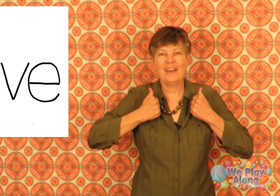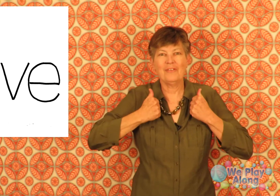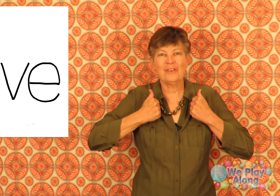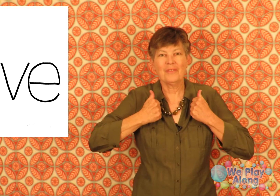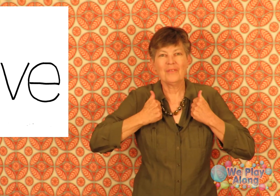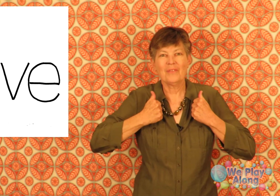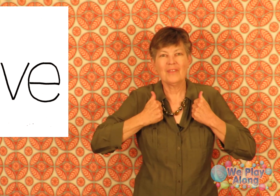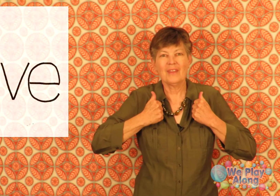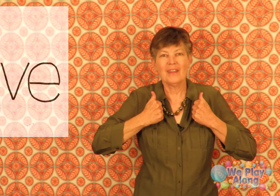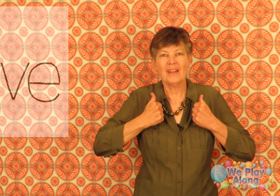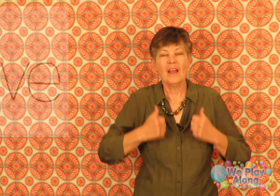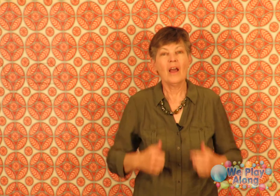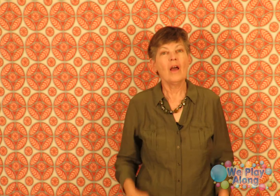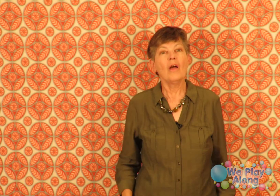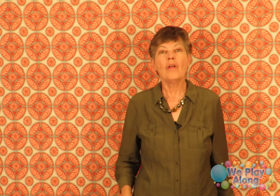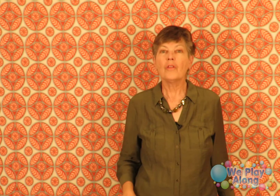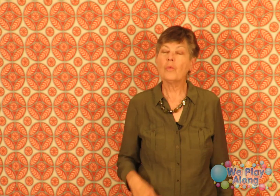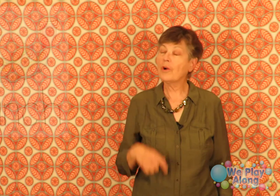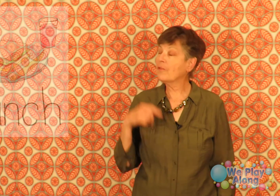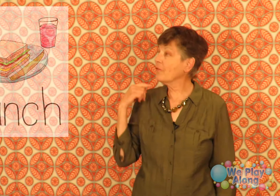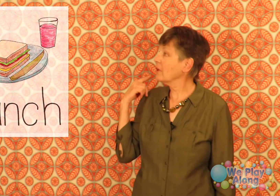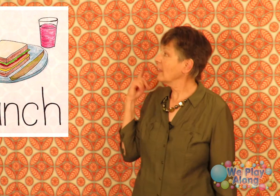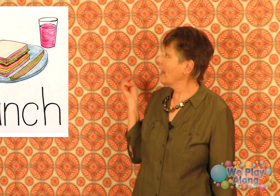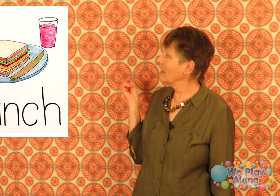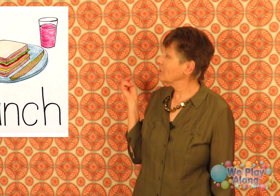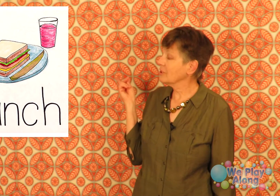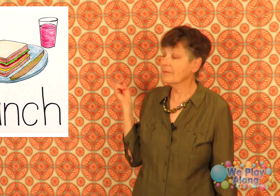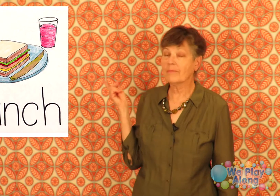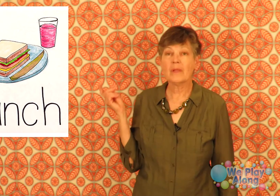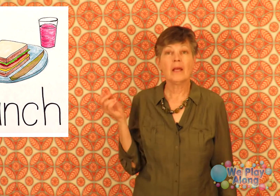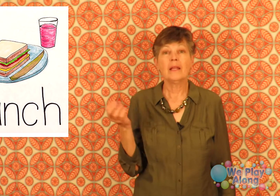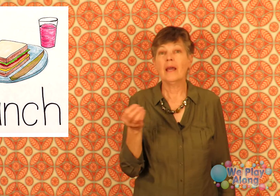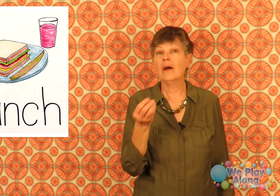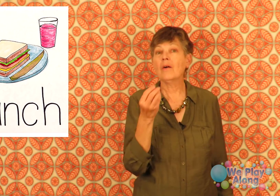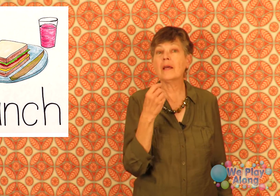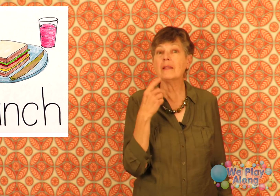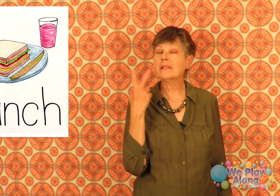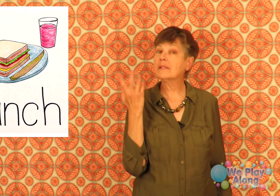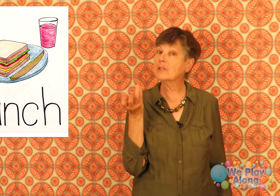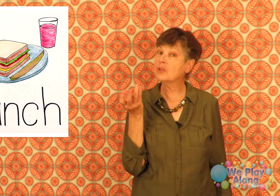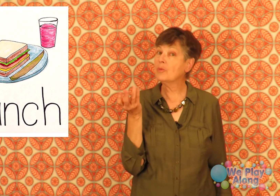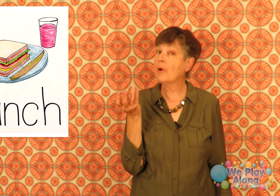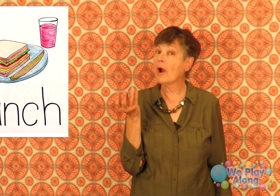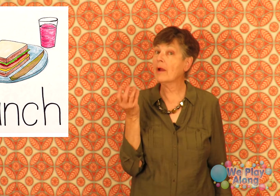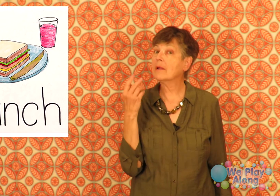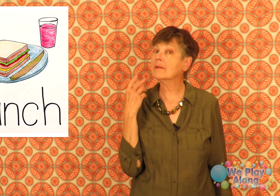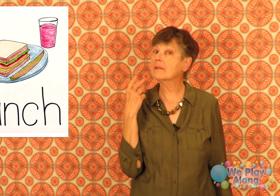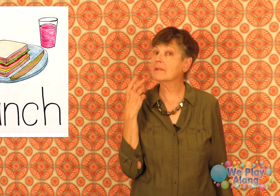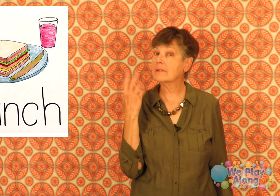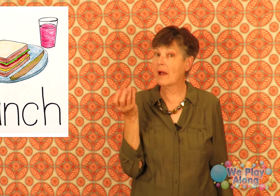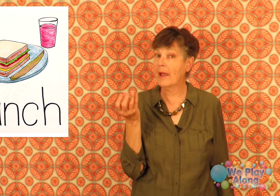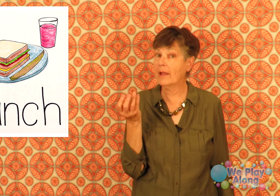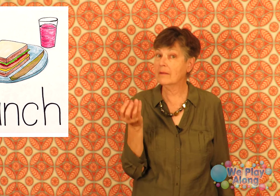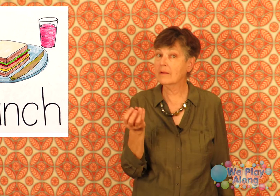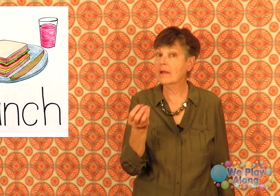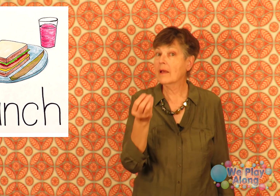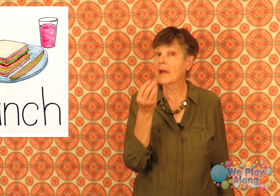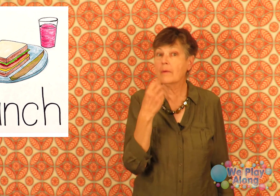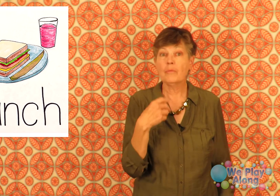life. The word for lunch. Now, this is a two-part sign.